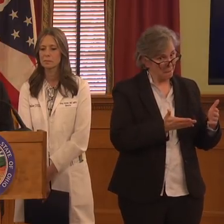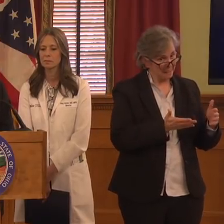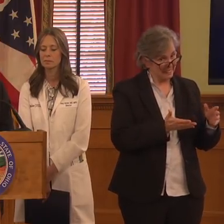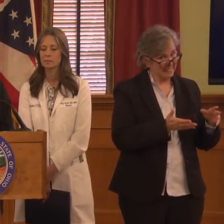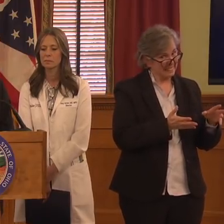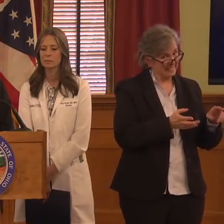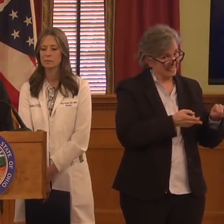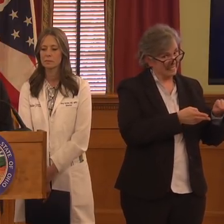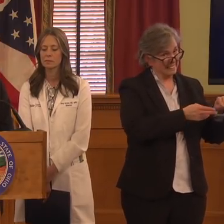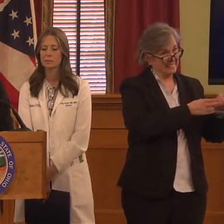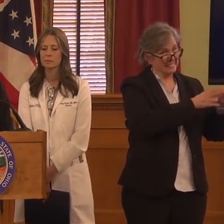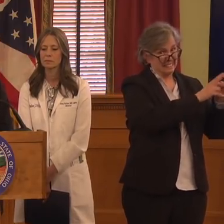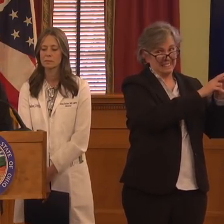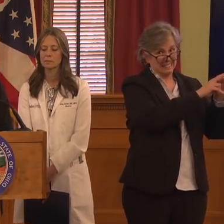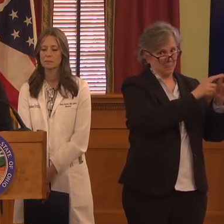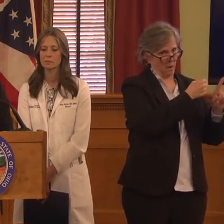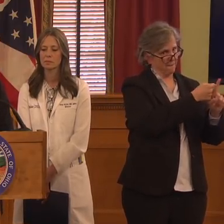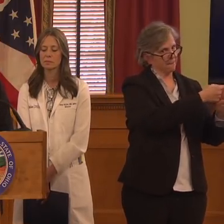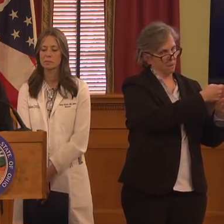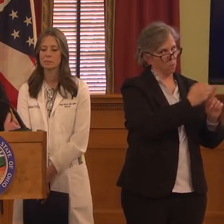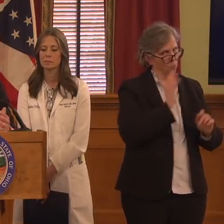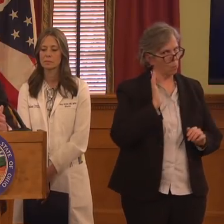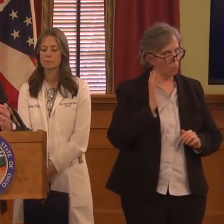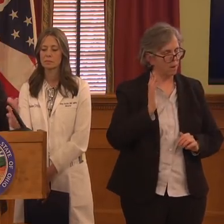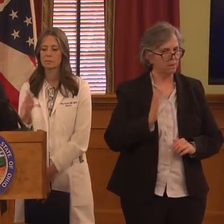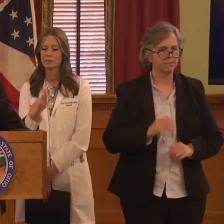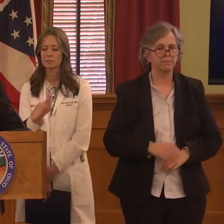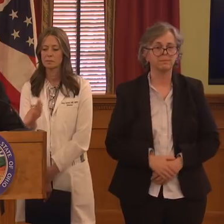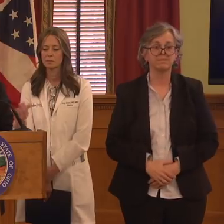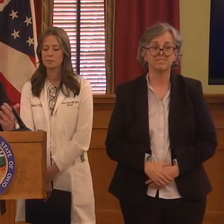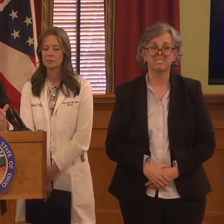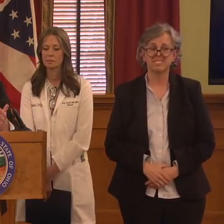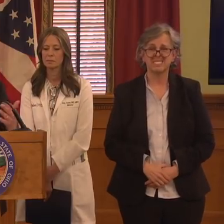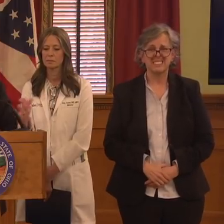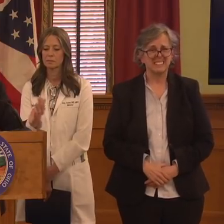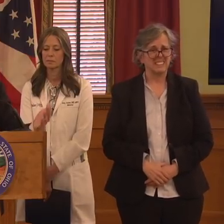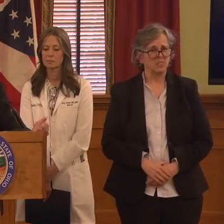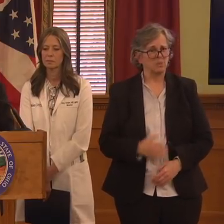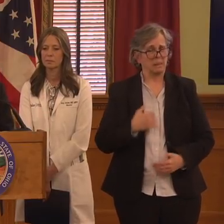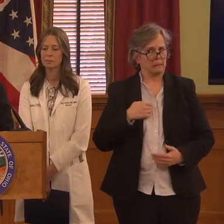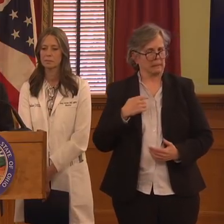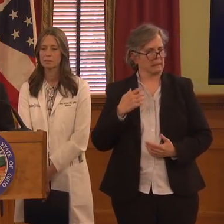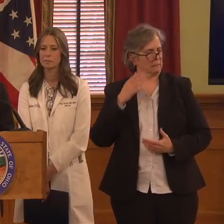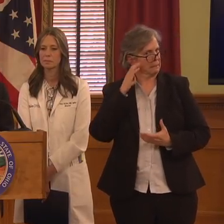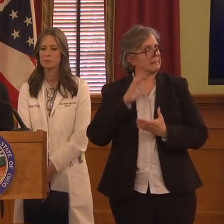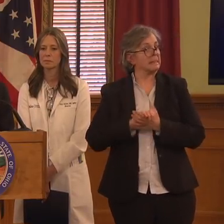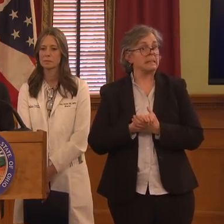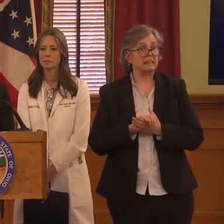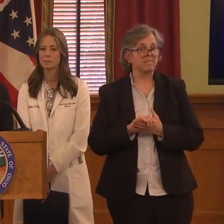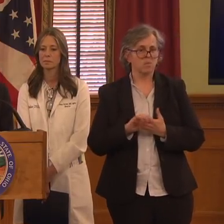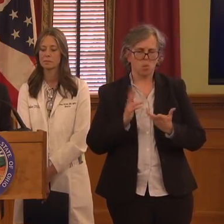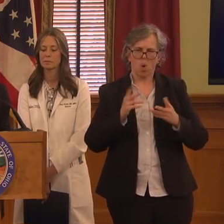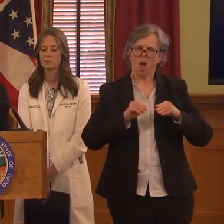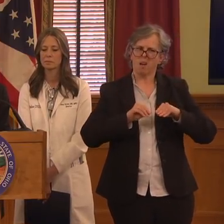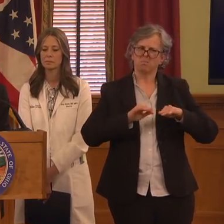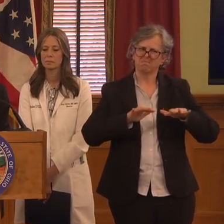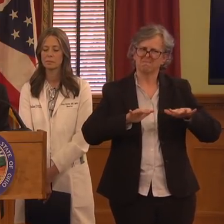Ohio. Further, we believe that this is, in all likelihood, all throughout the state of